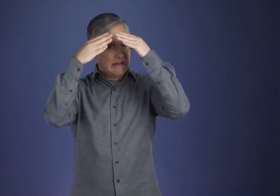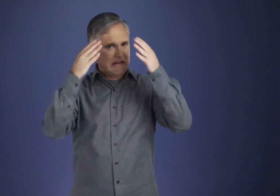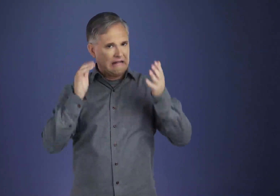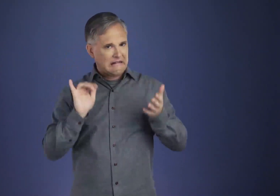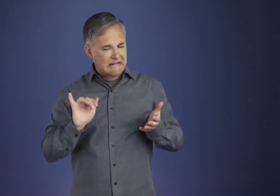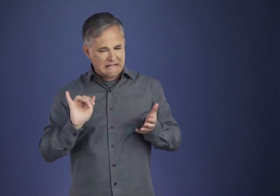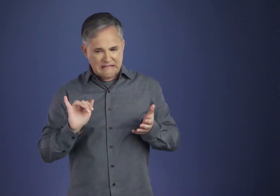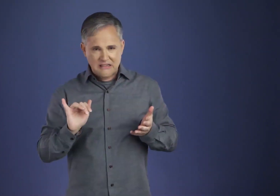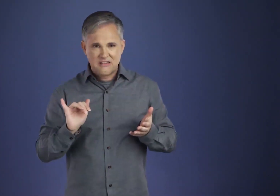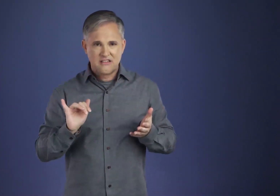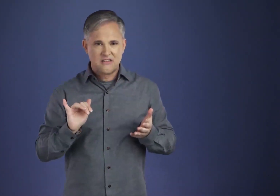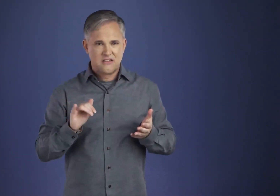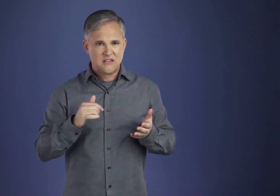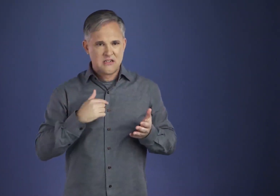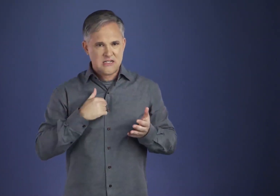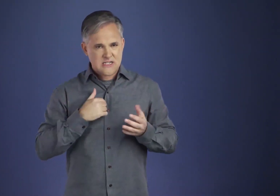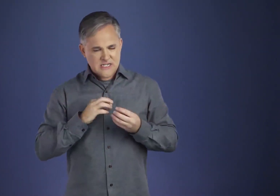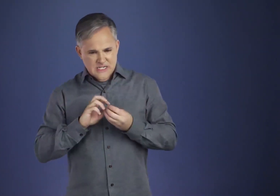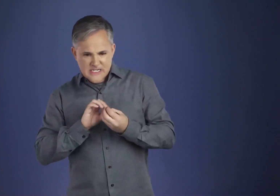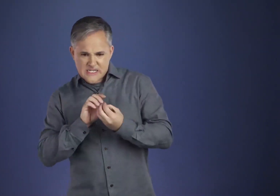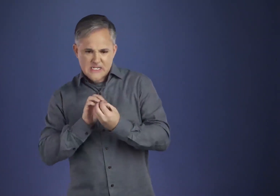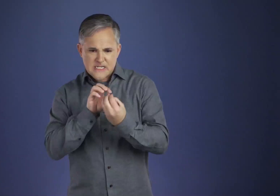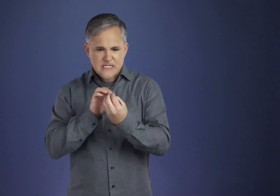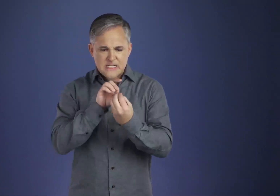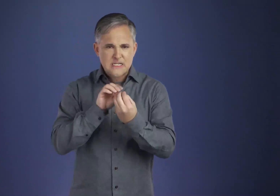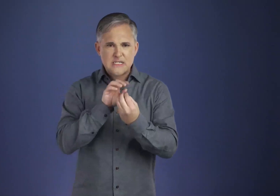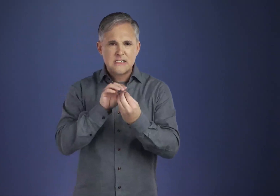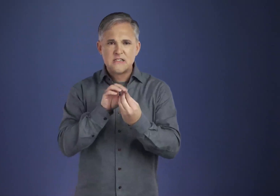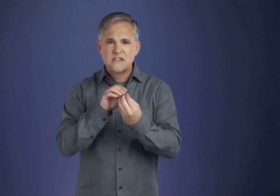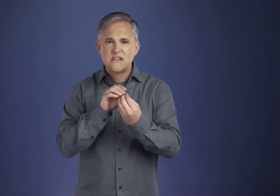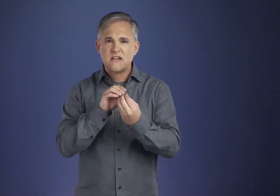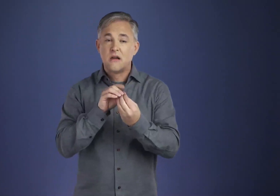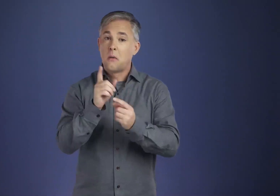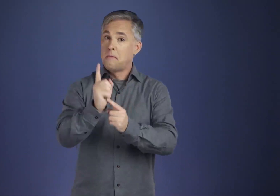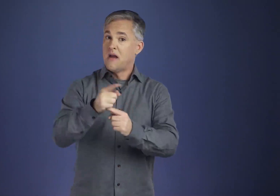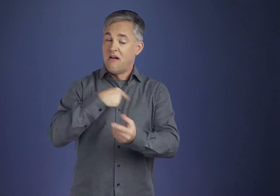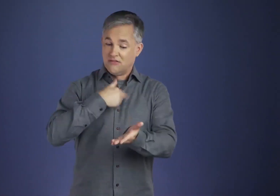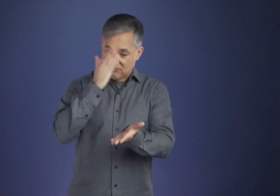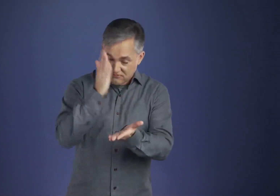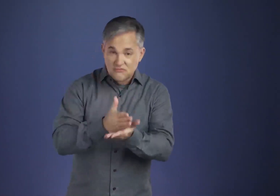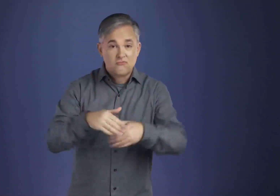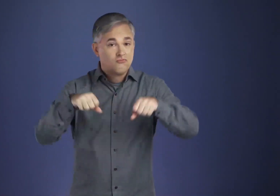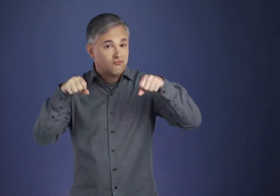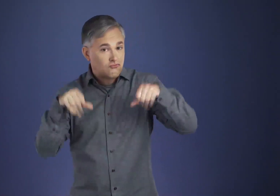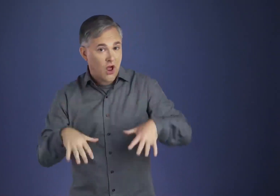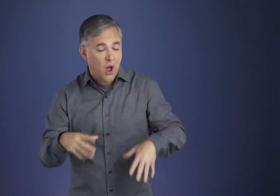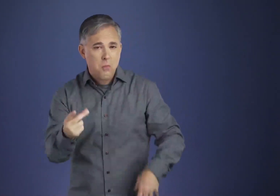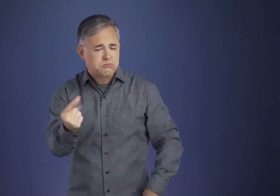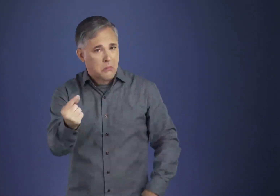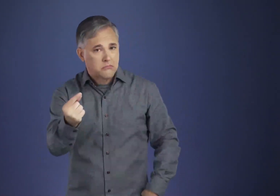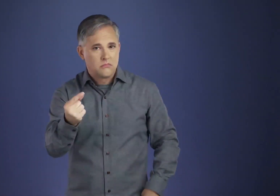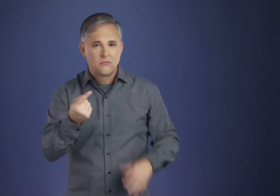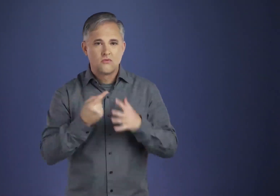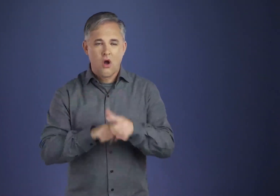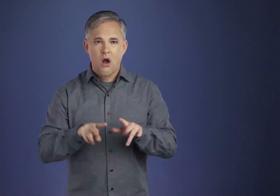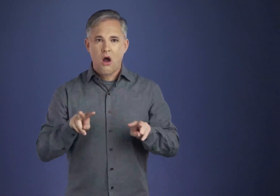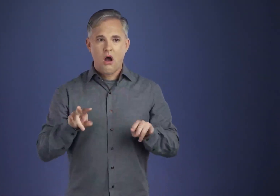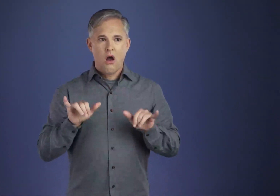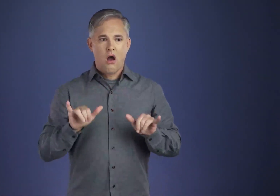The minute I stopped arguing, I could begin to see and feel, right there, Step 2 gently